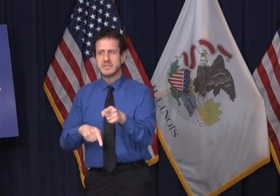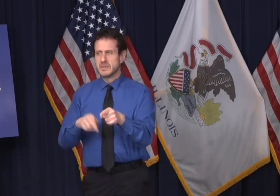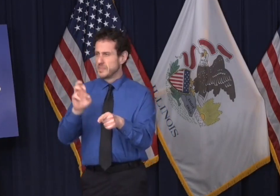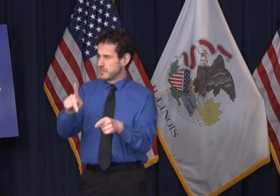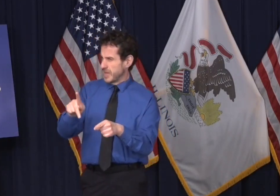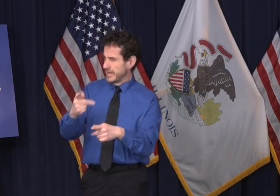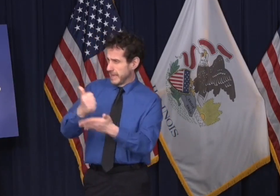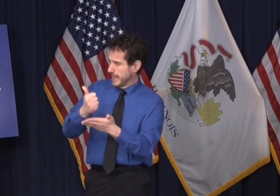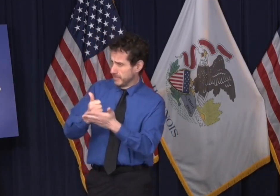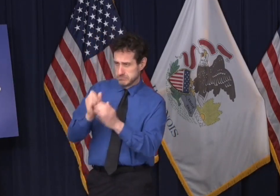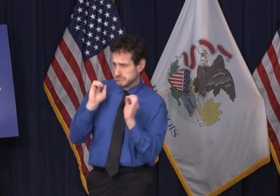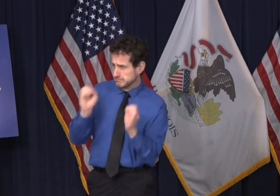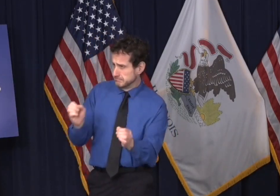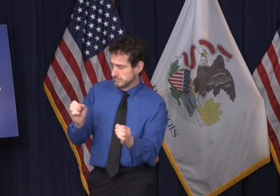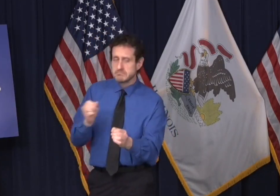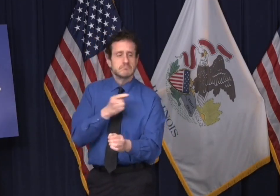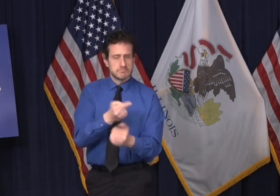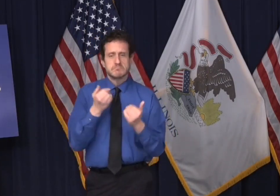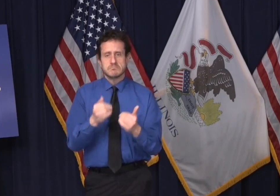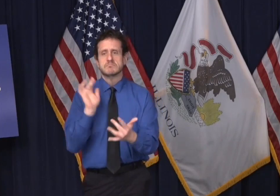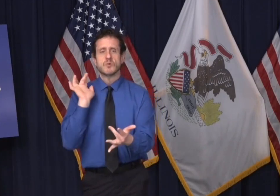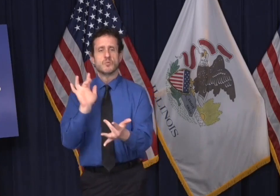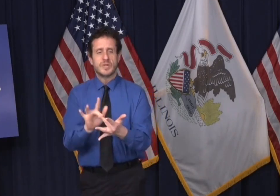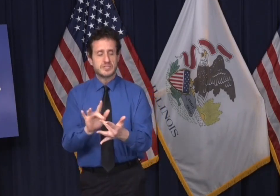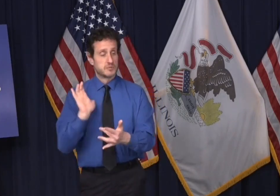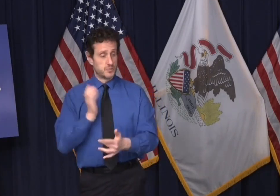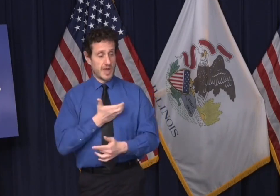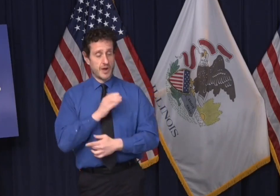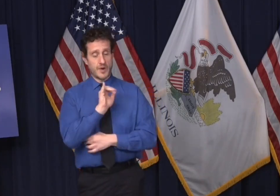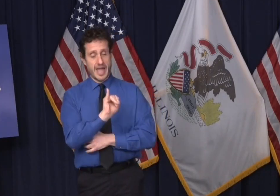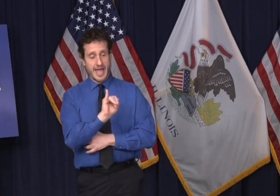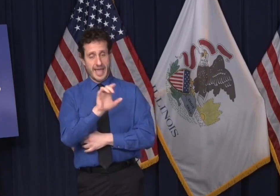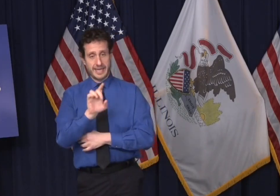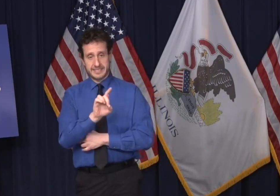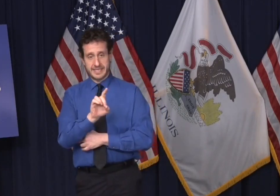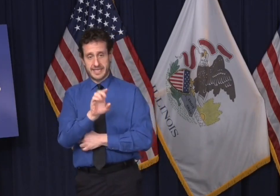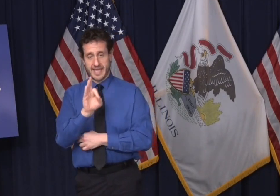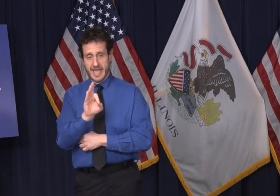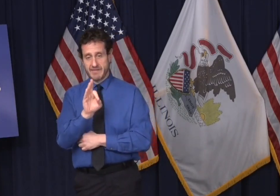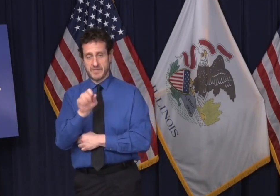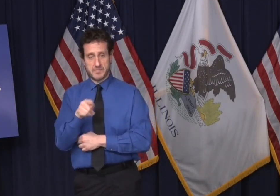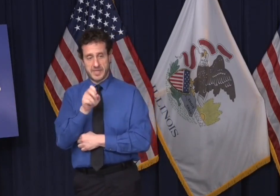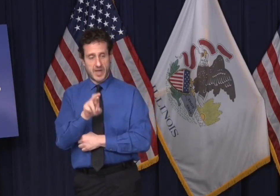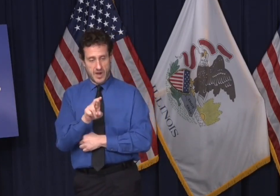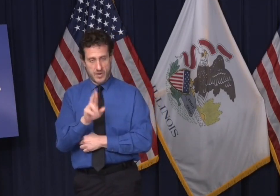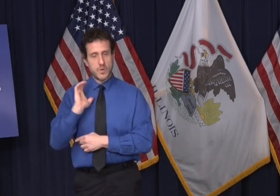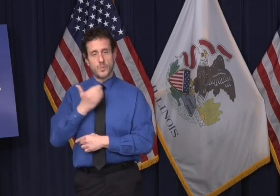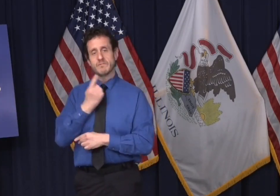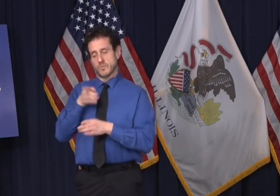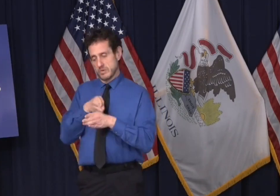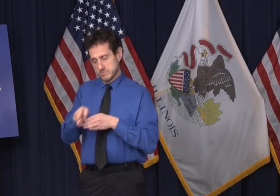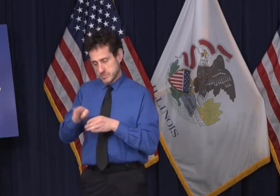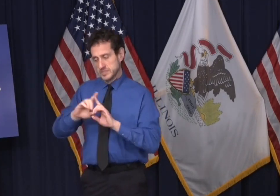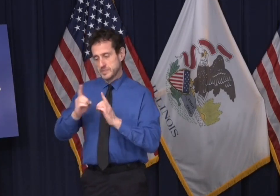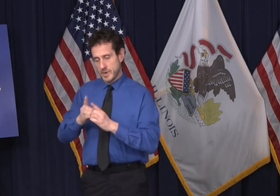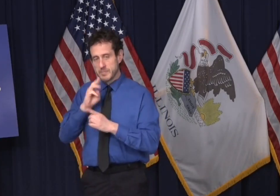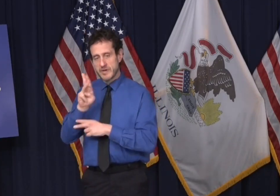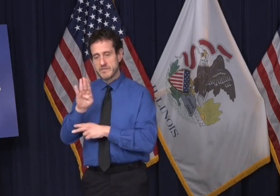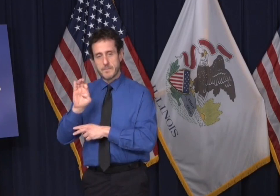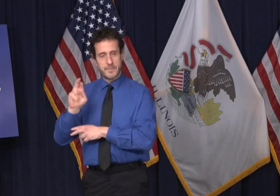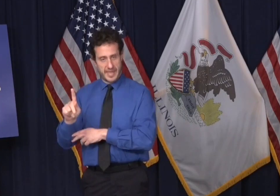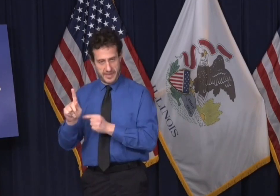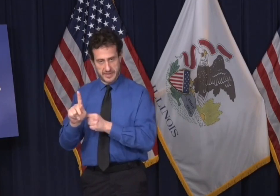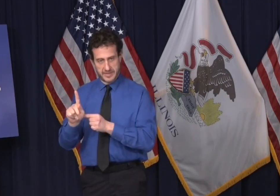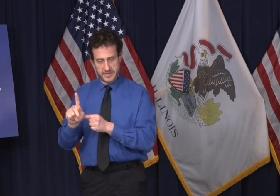provider, you should reach out to the IDFPR Division of Banking, the Office of the Illinois